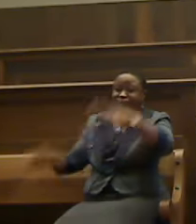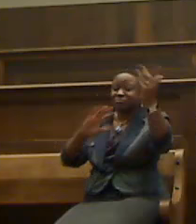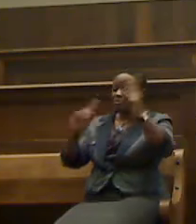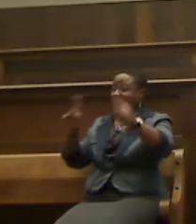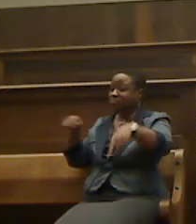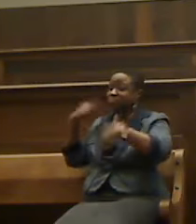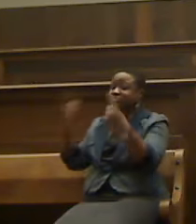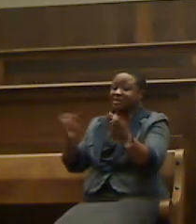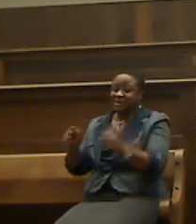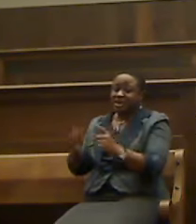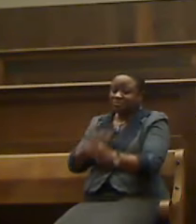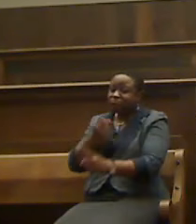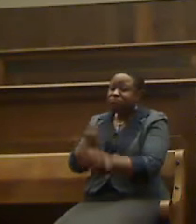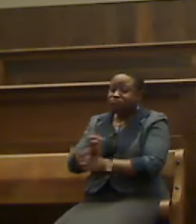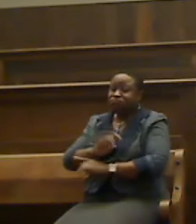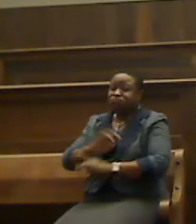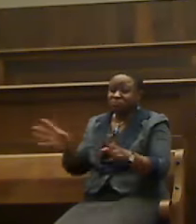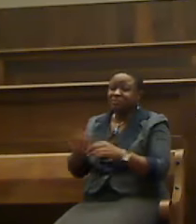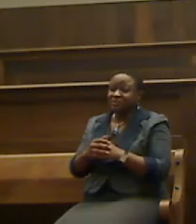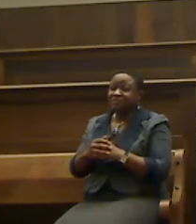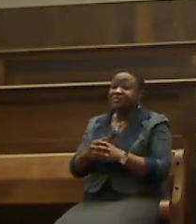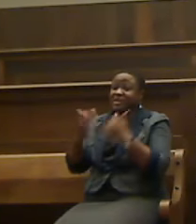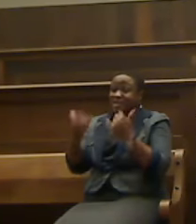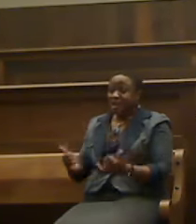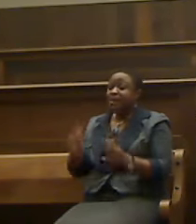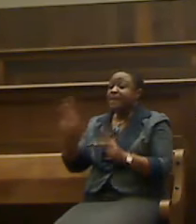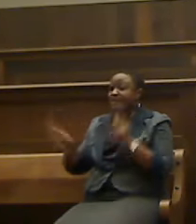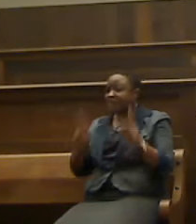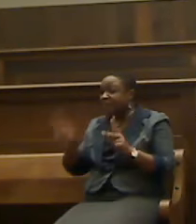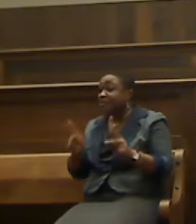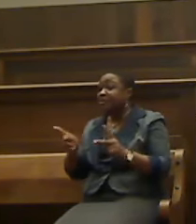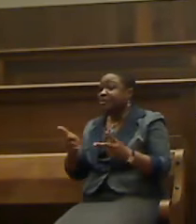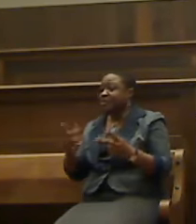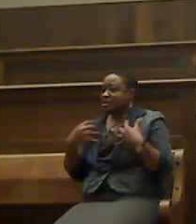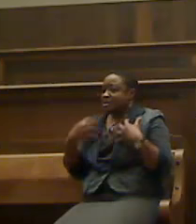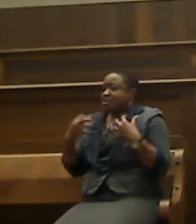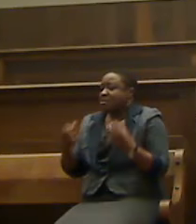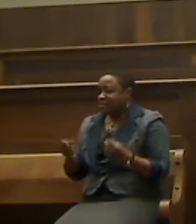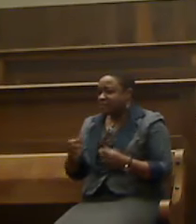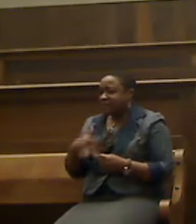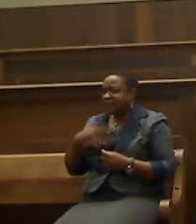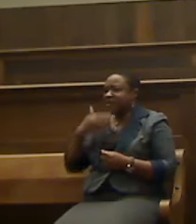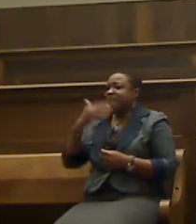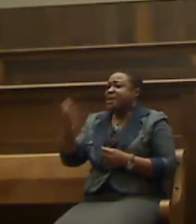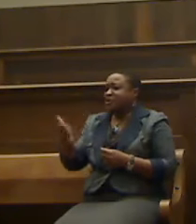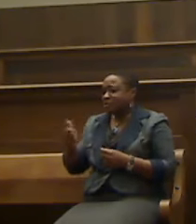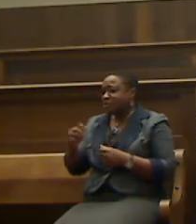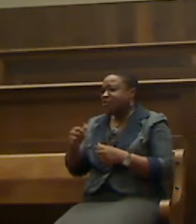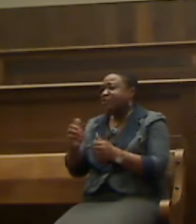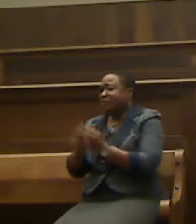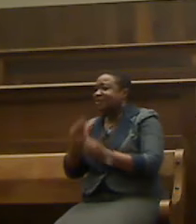introduced. And people are getting better and feeling better on non-GMO